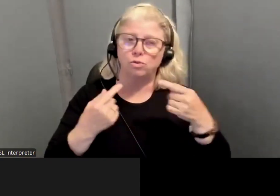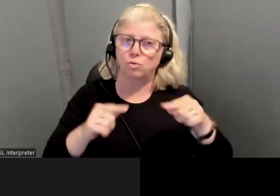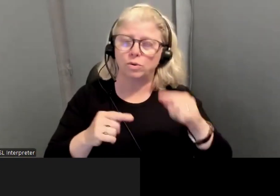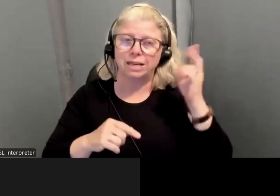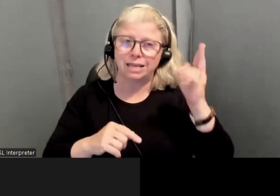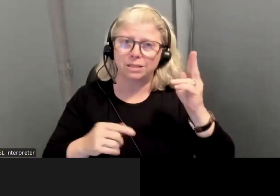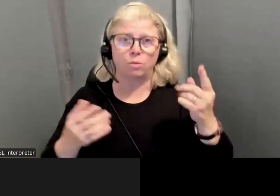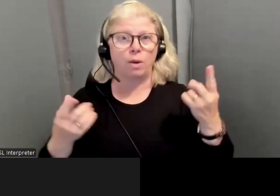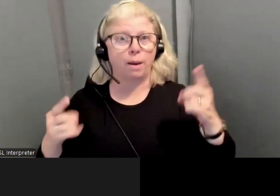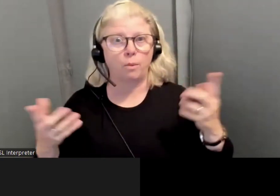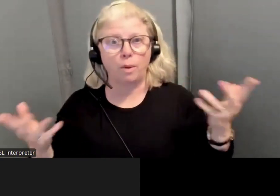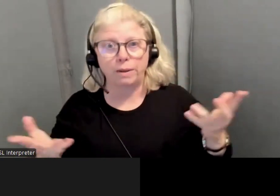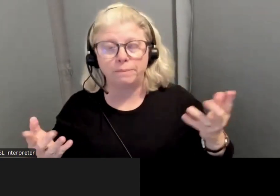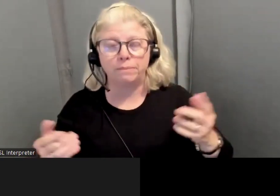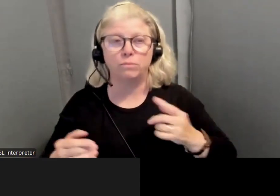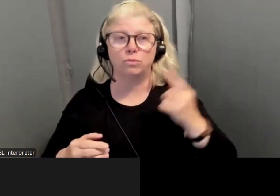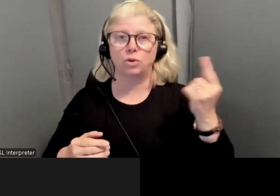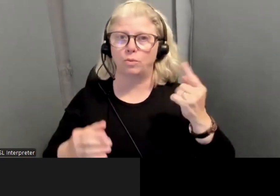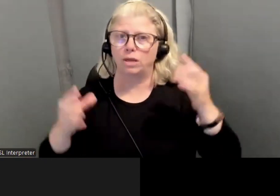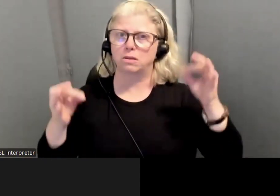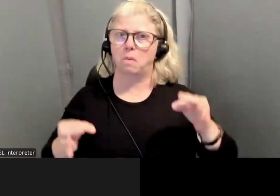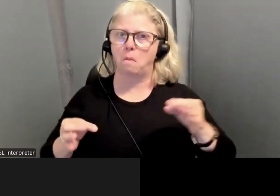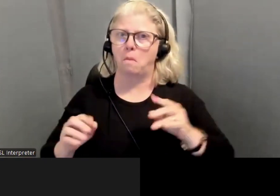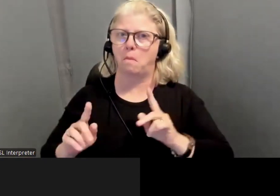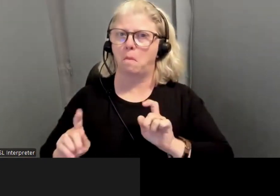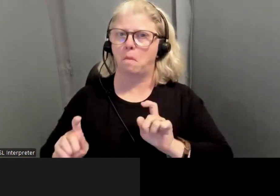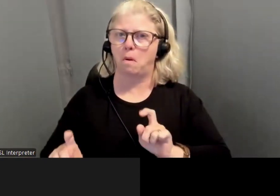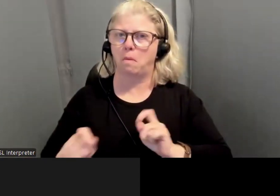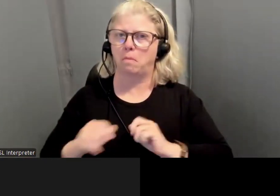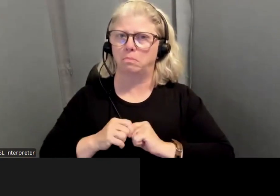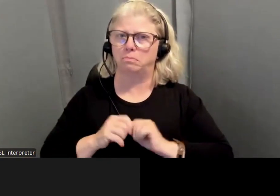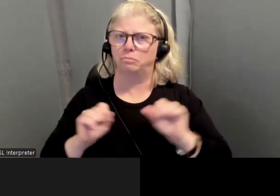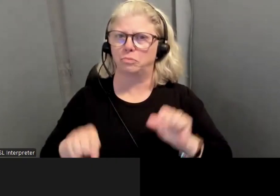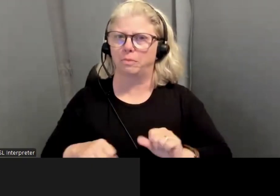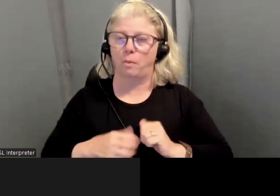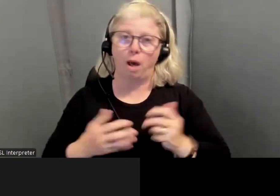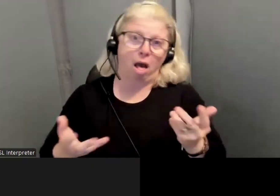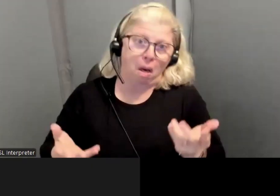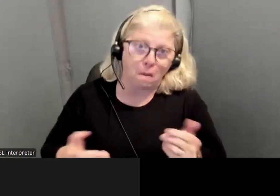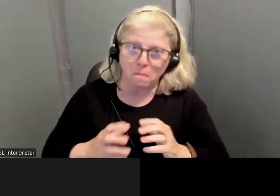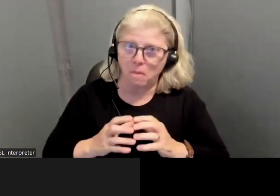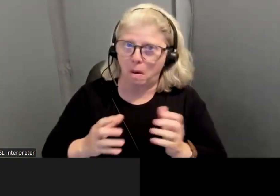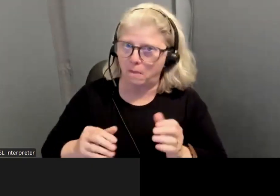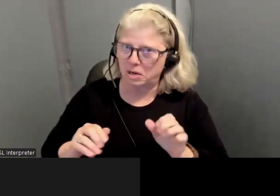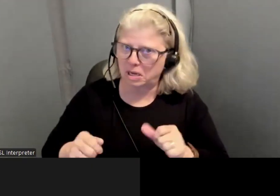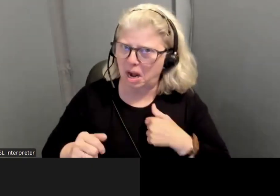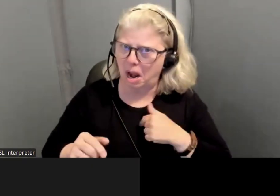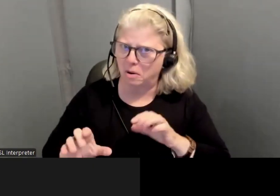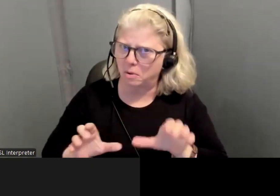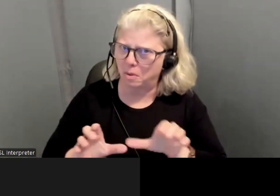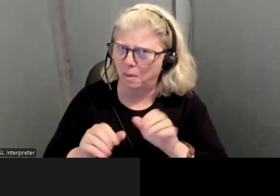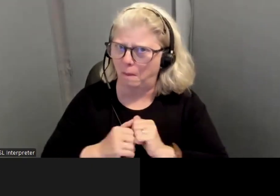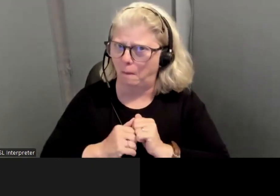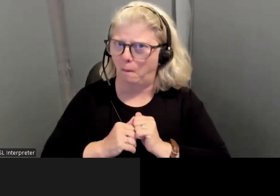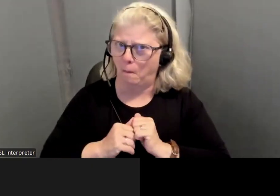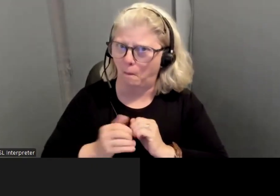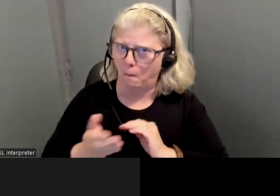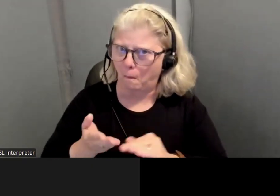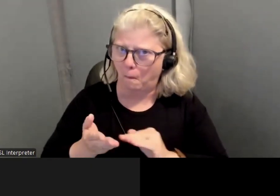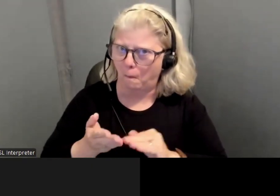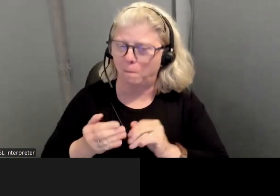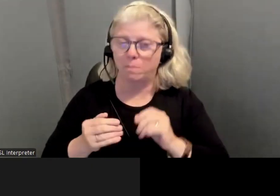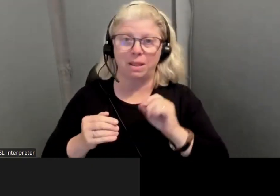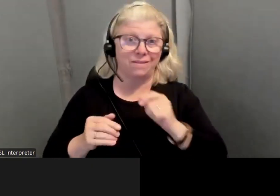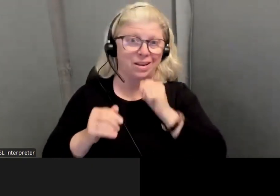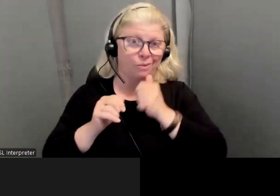what has happened is that somebody decided to test the system and say, well, how much can I get away with? If I